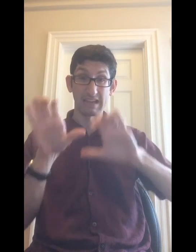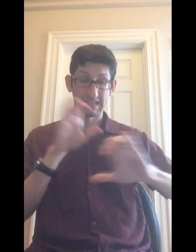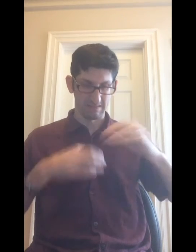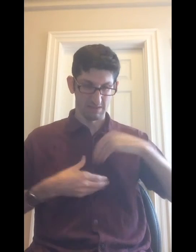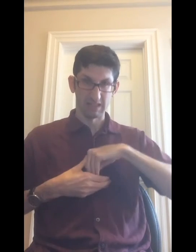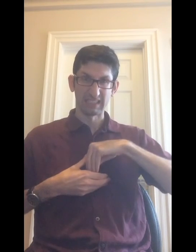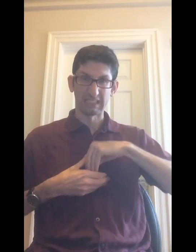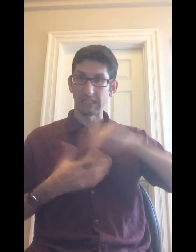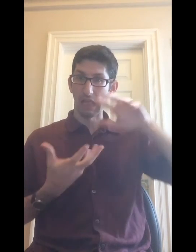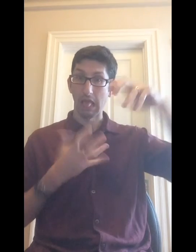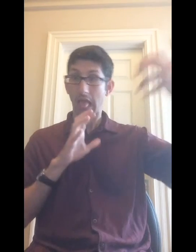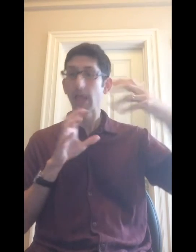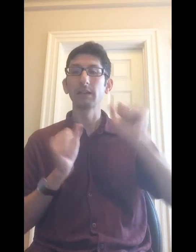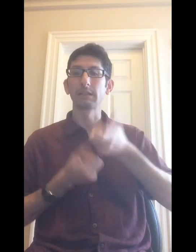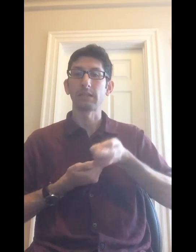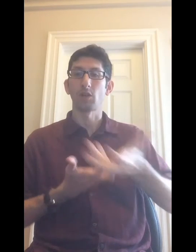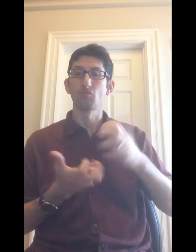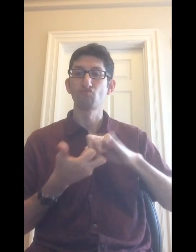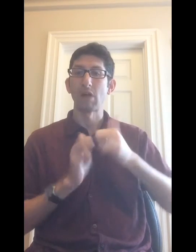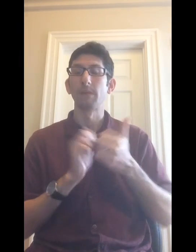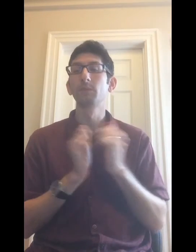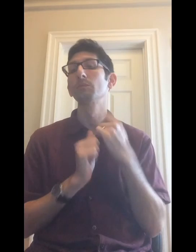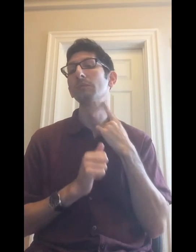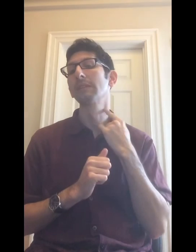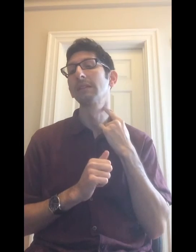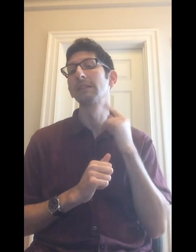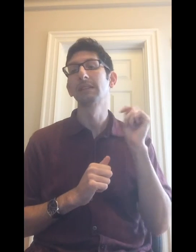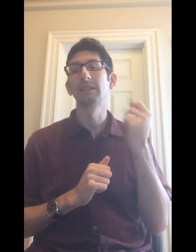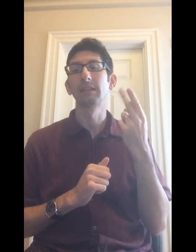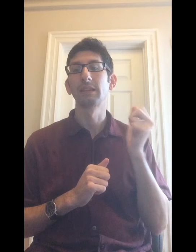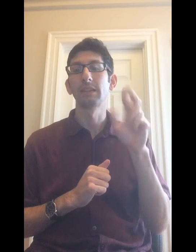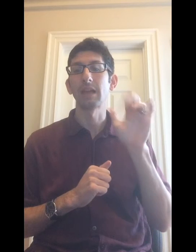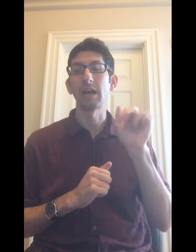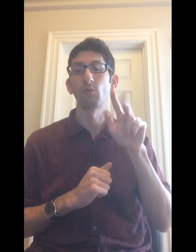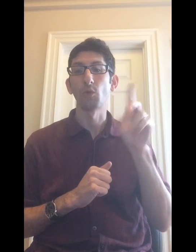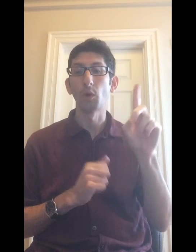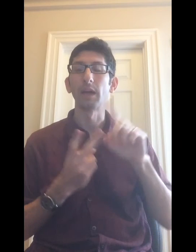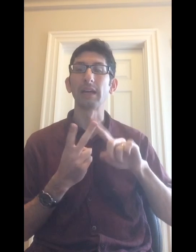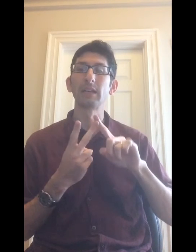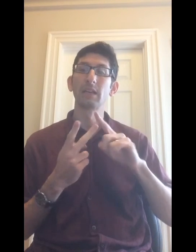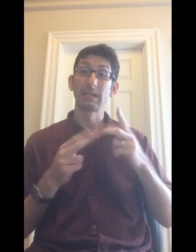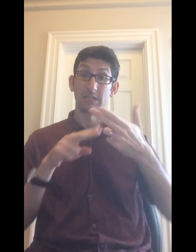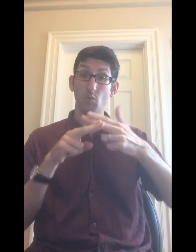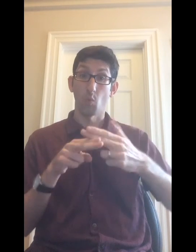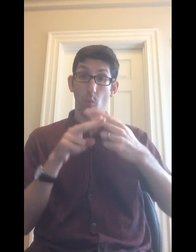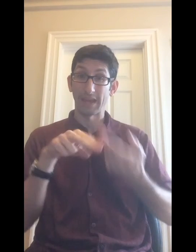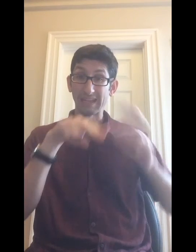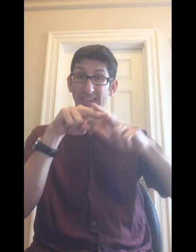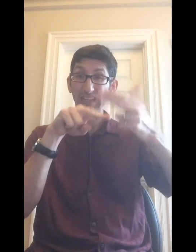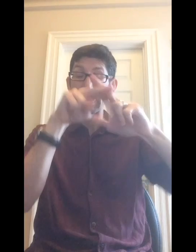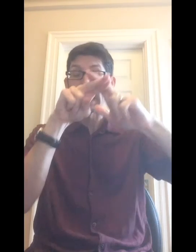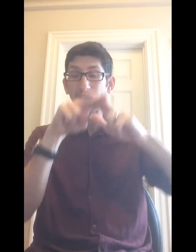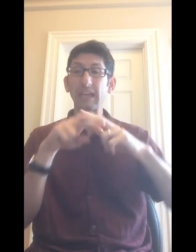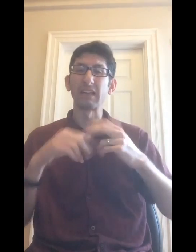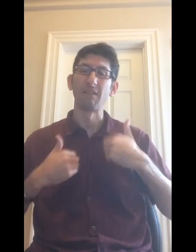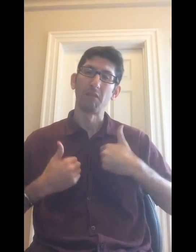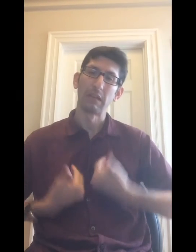your thyroid. That can cause weight gain, adrenal fatigue, thyroid disease, all of which can be